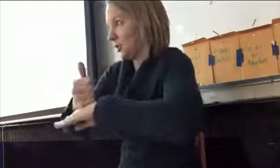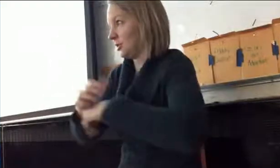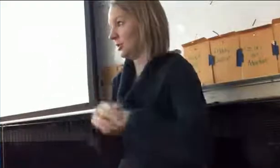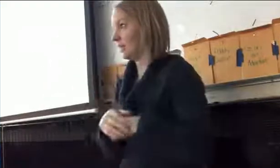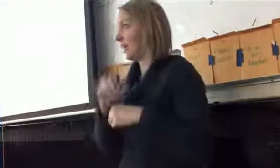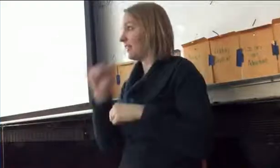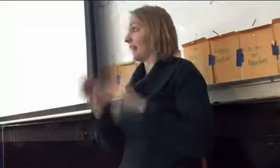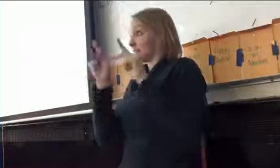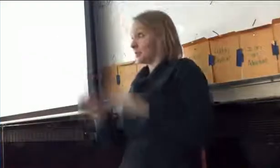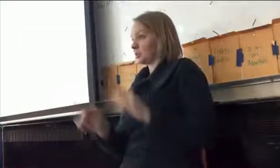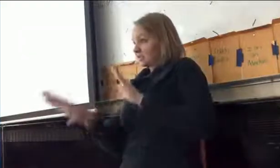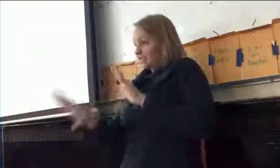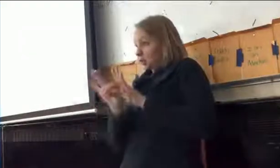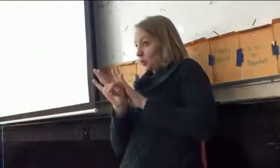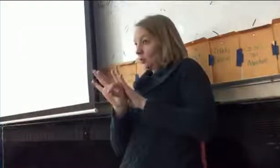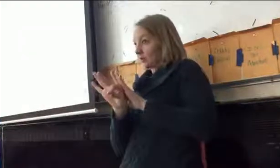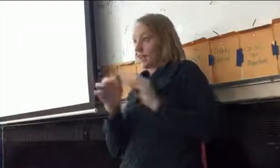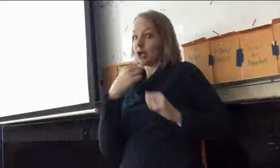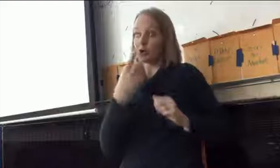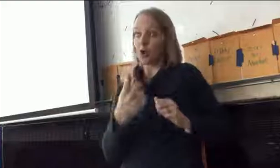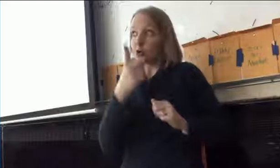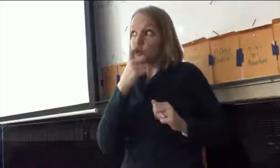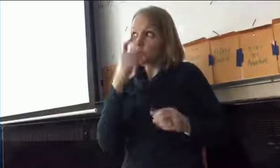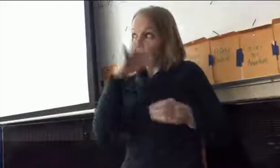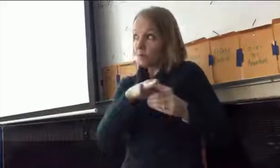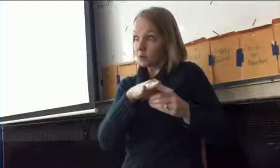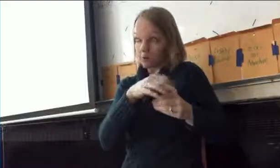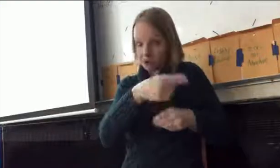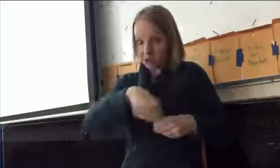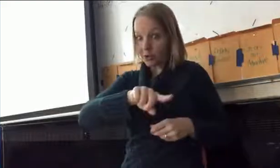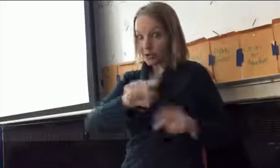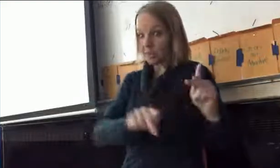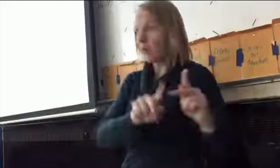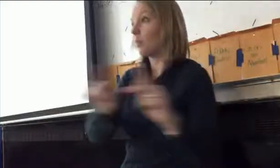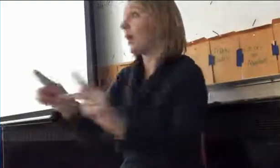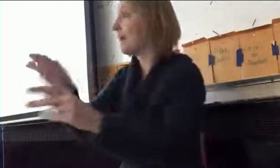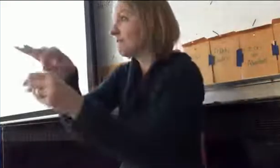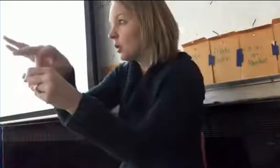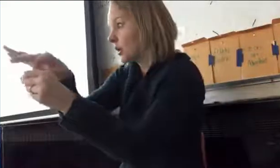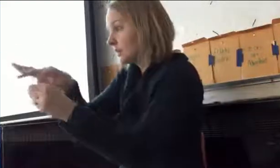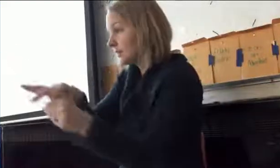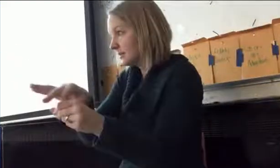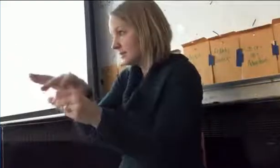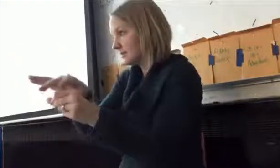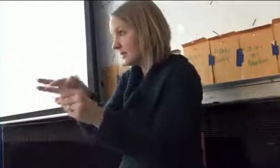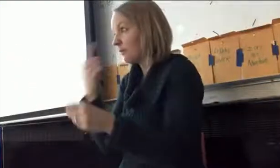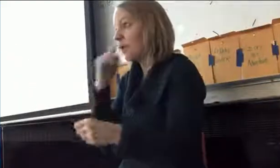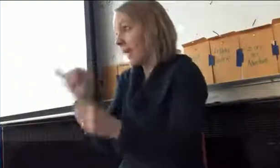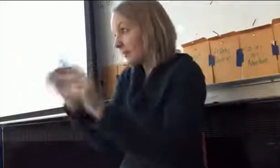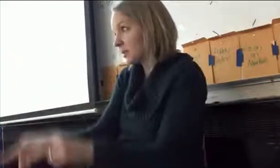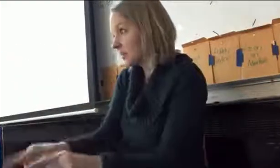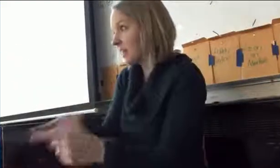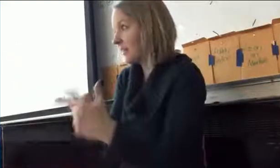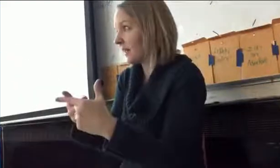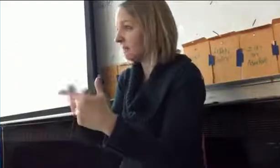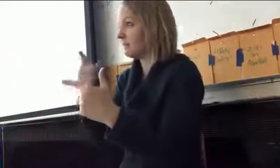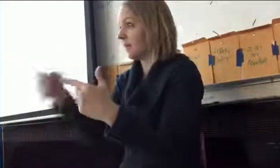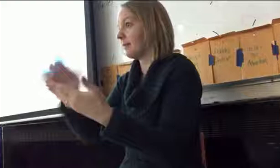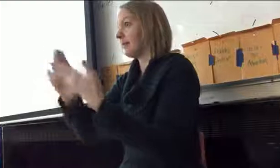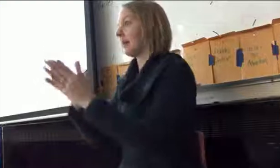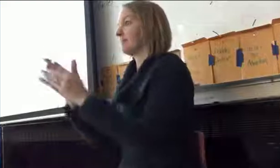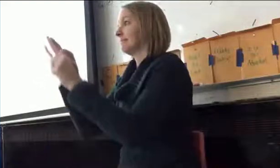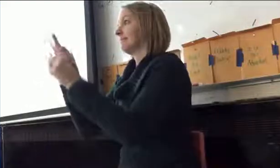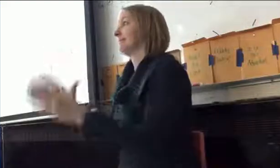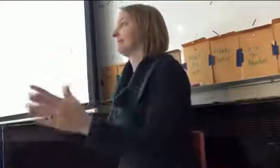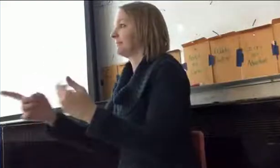had chosen. This is going to be the next person, whether that person paid them money or not. And then they have this cycle of